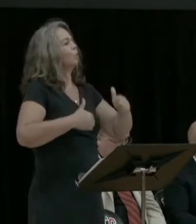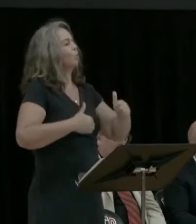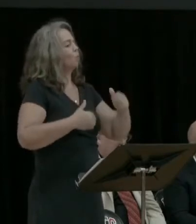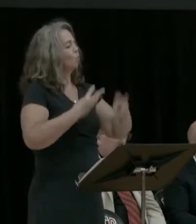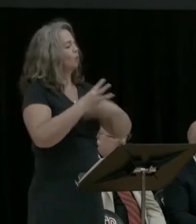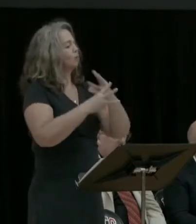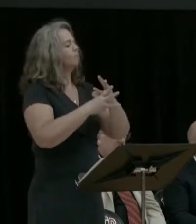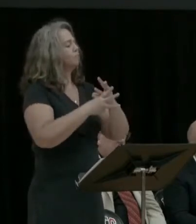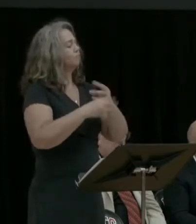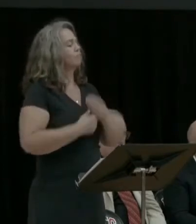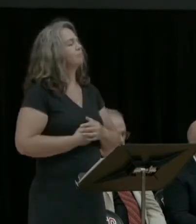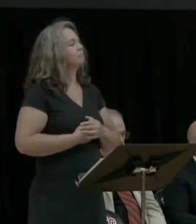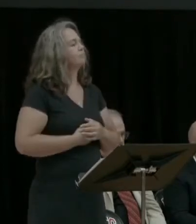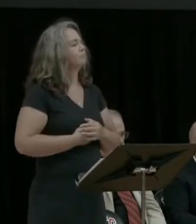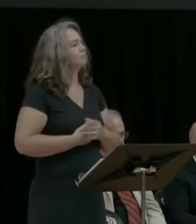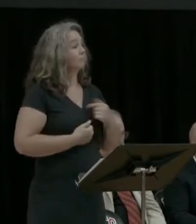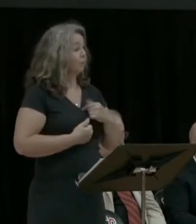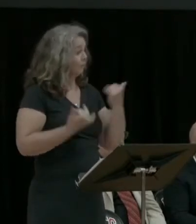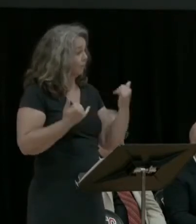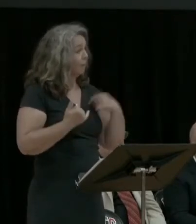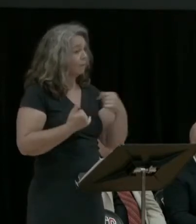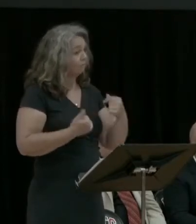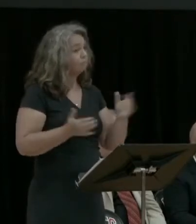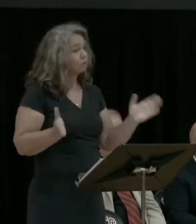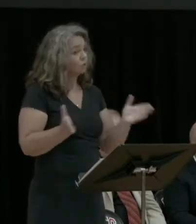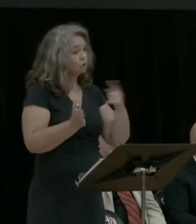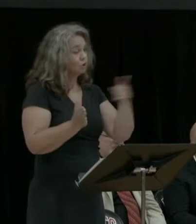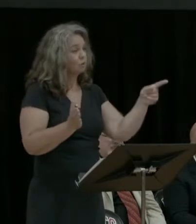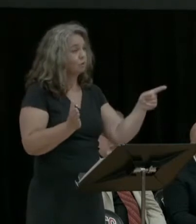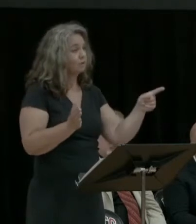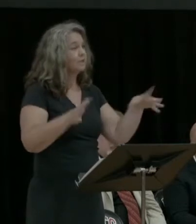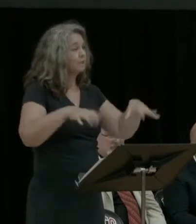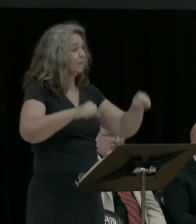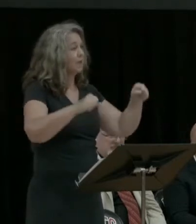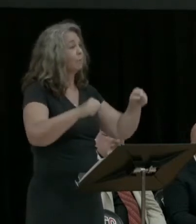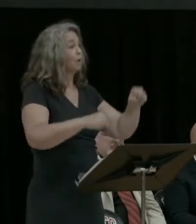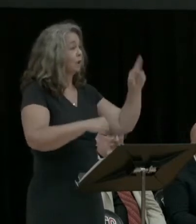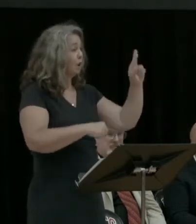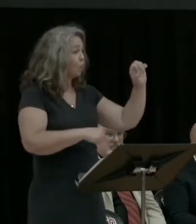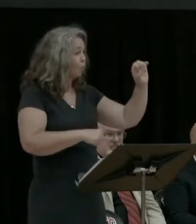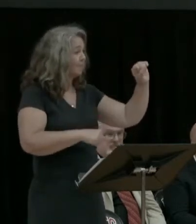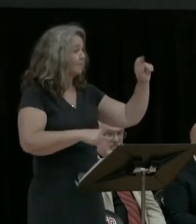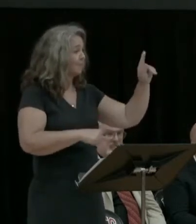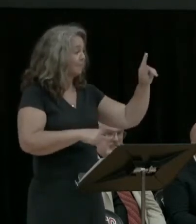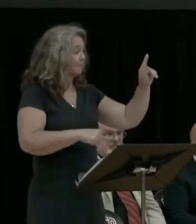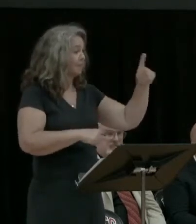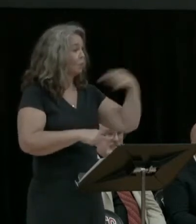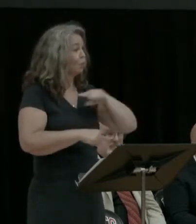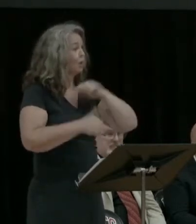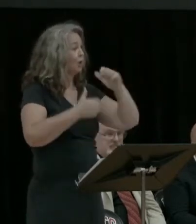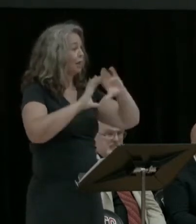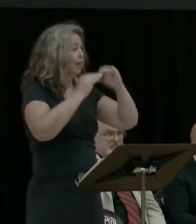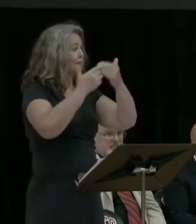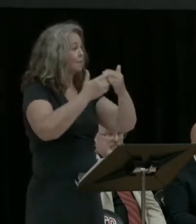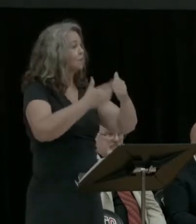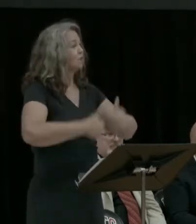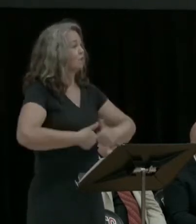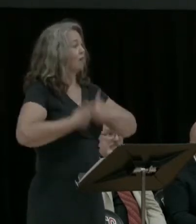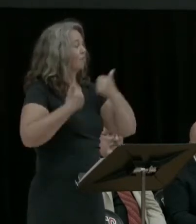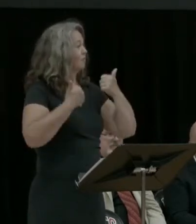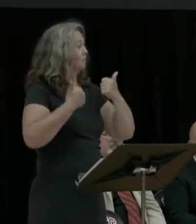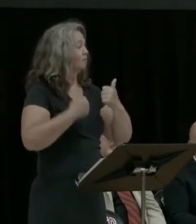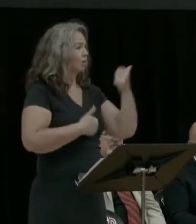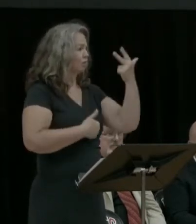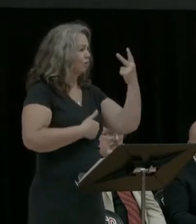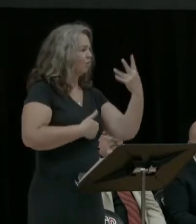classmates, I am encouraging you to explore and take risks. We are a class of survivors. 3/4 of